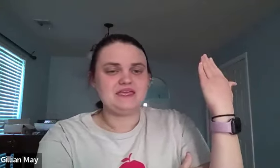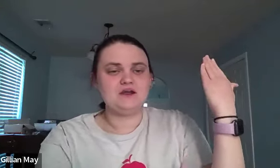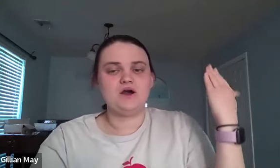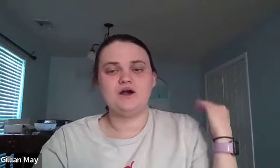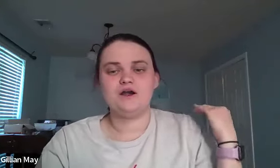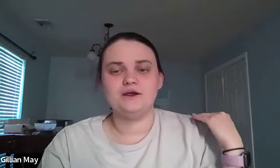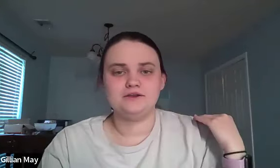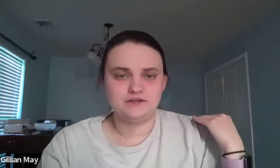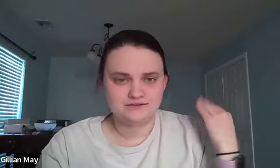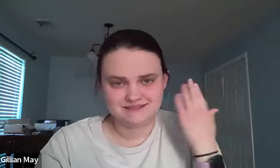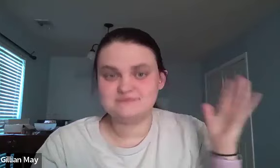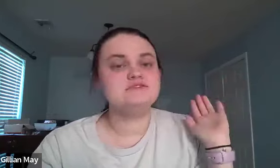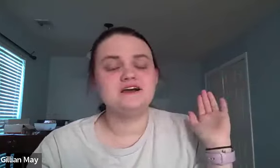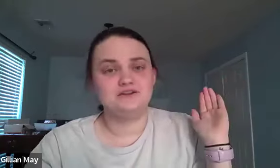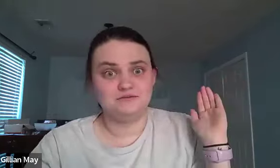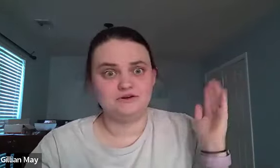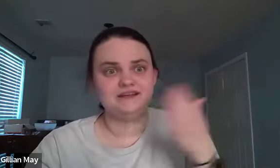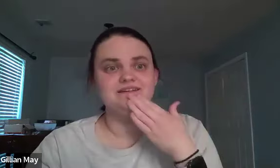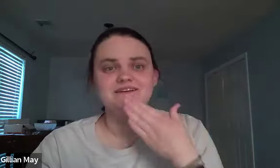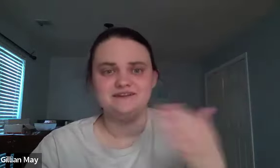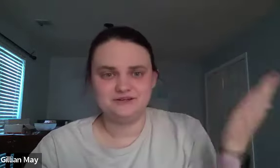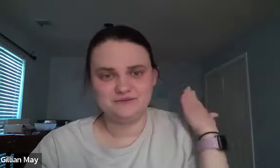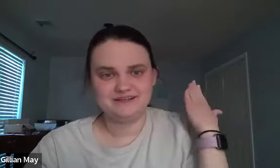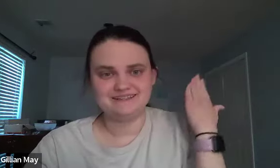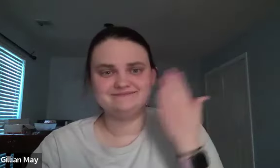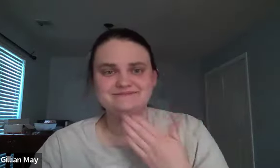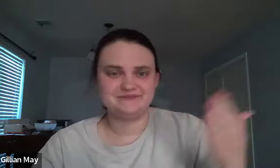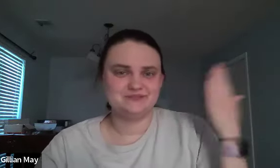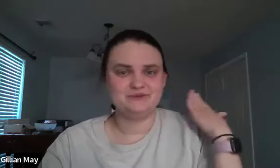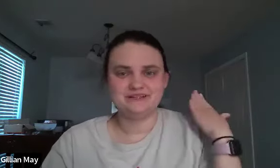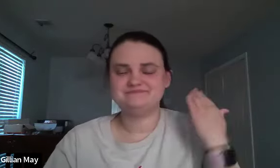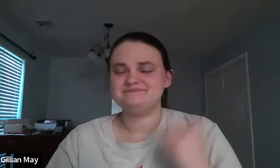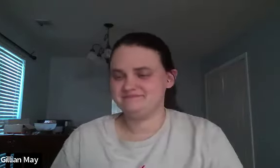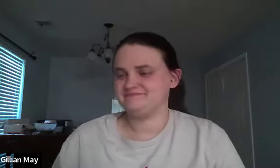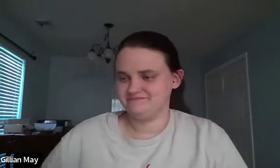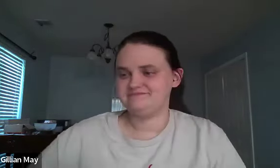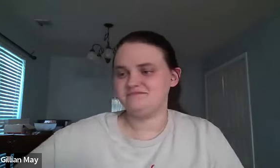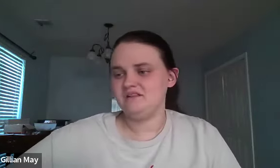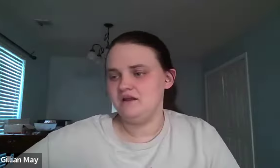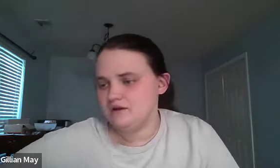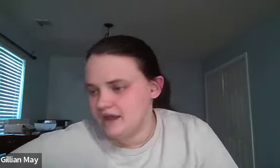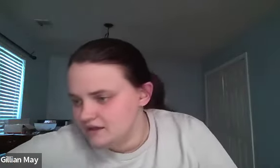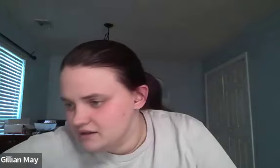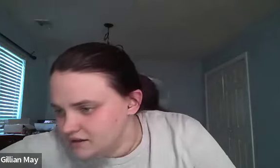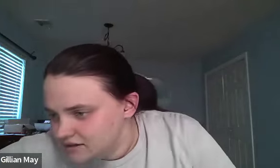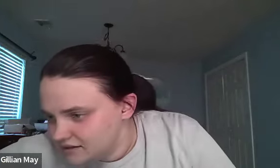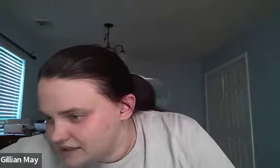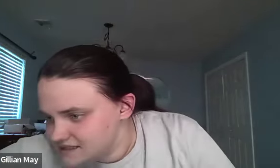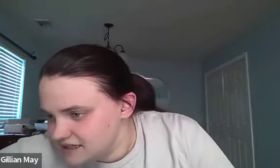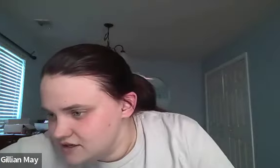then our simplified good morning. Good morning. Good morning. Okay, let's see.